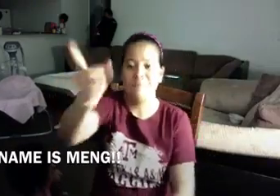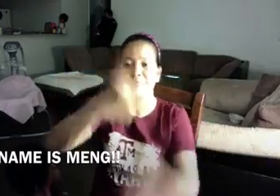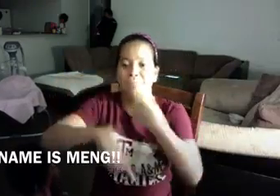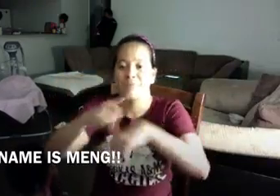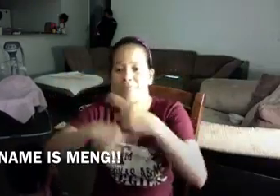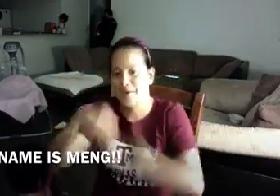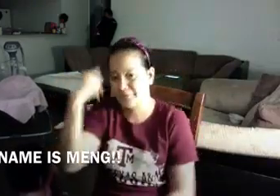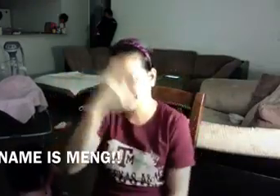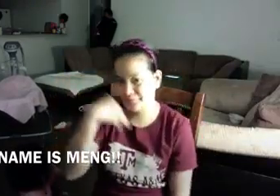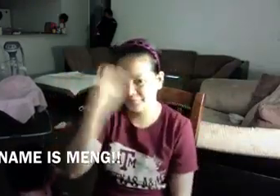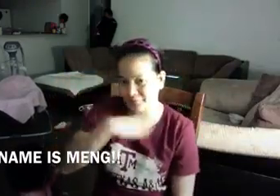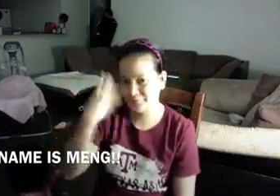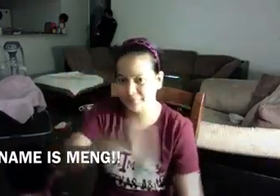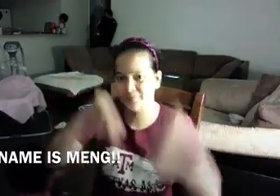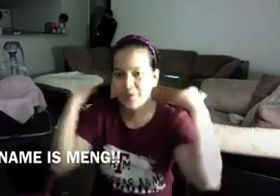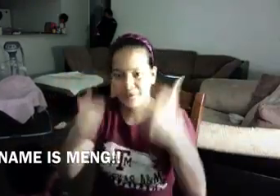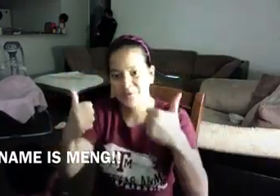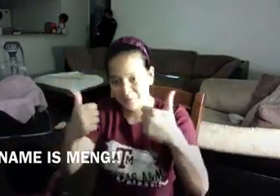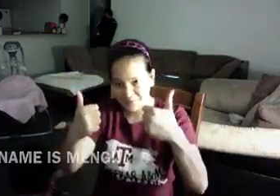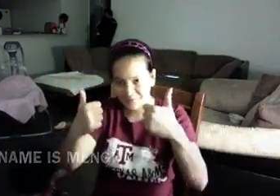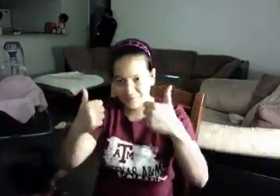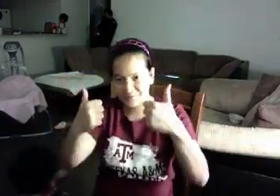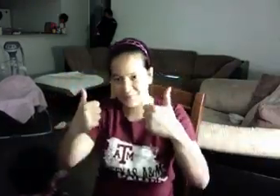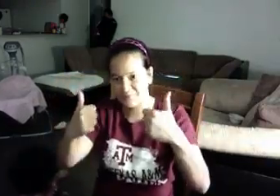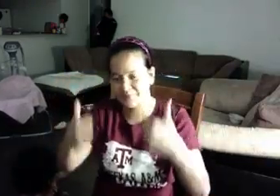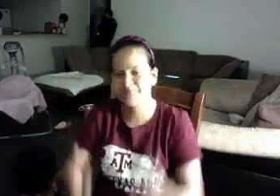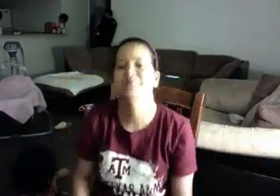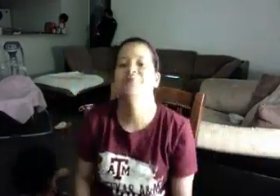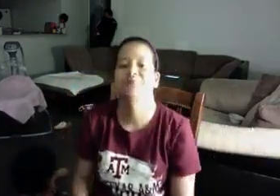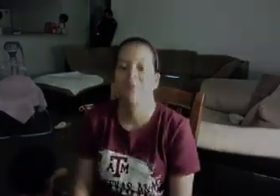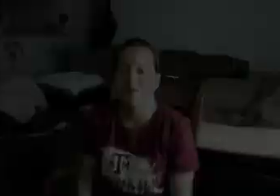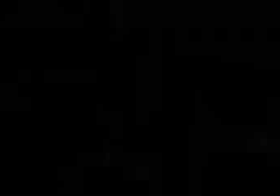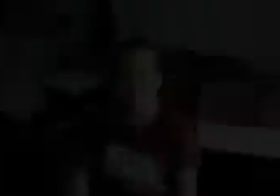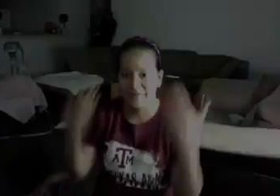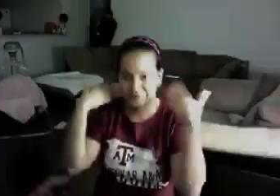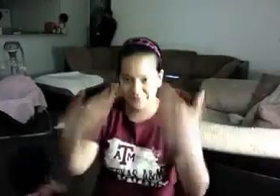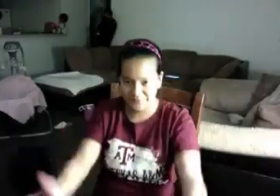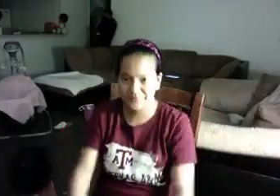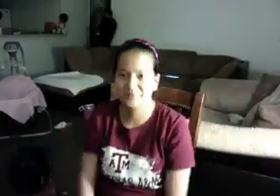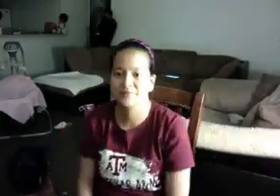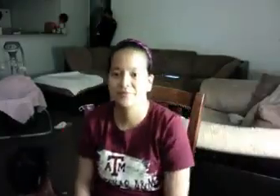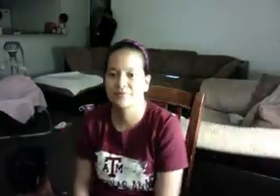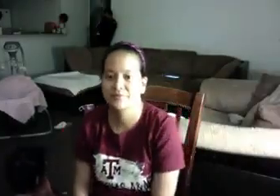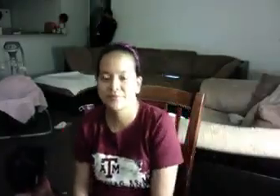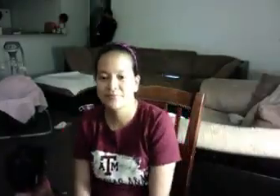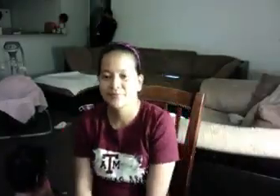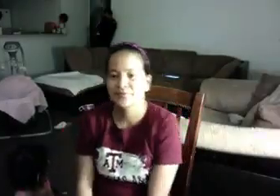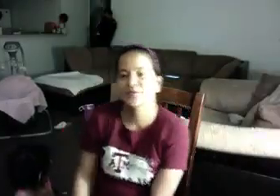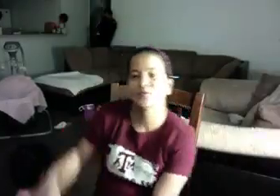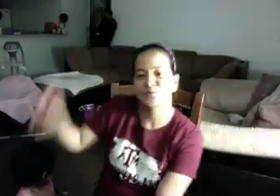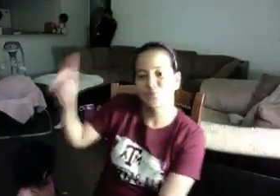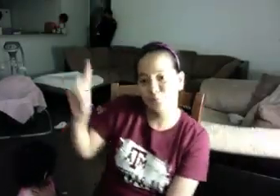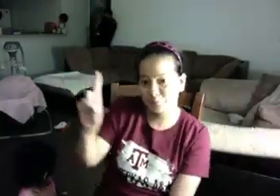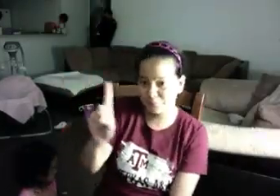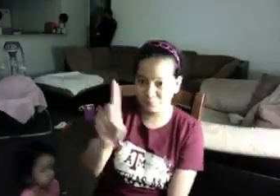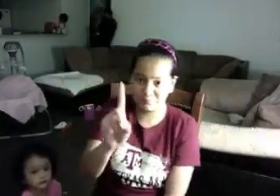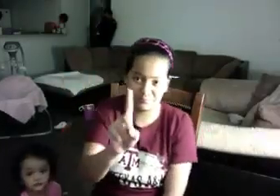um, quarta, set, PR, PR, hygiene, um, shampoo, sabo,